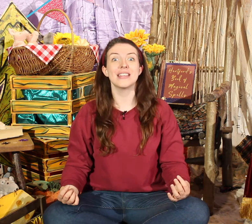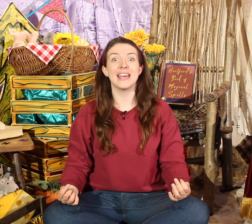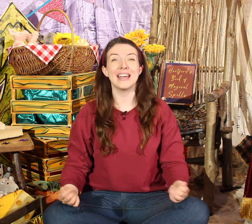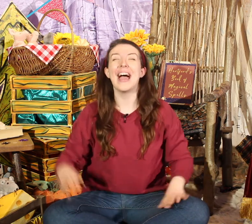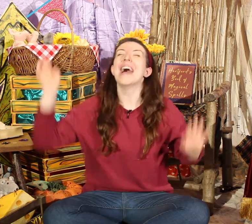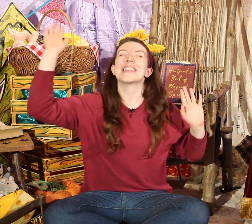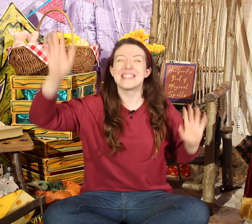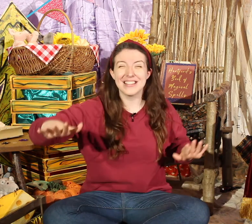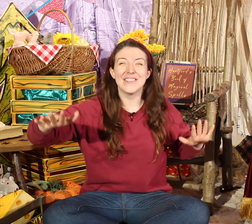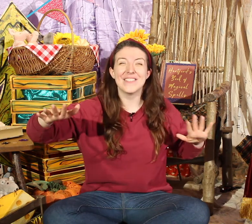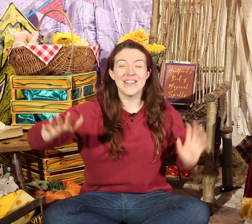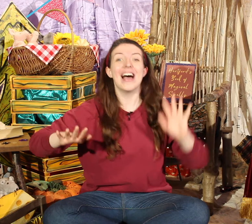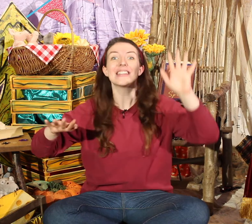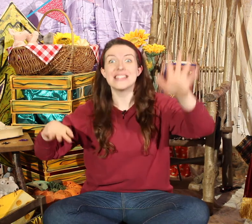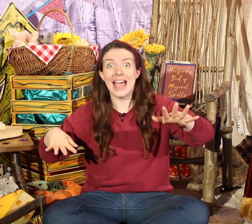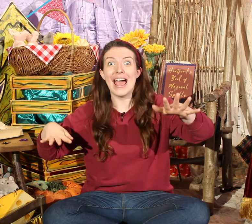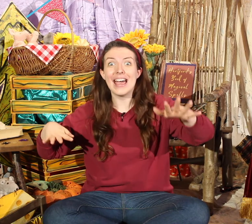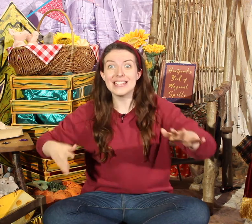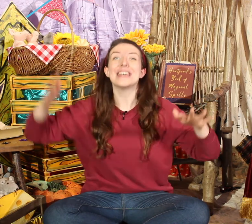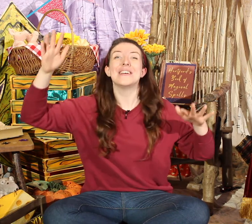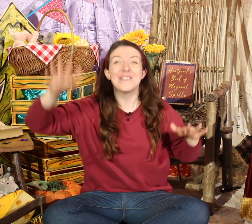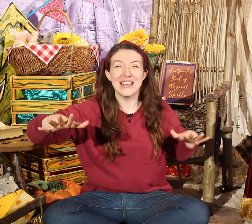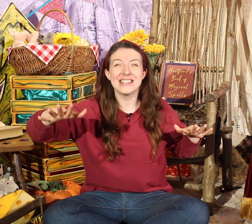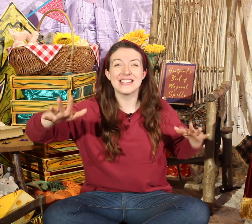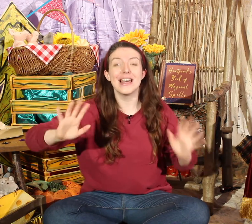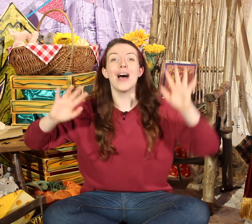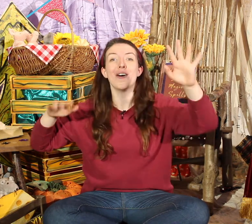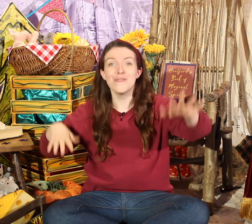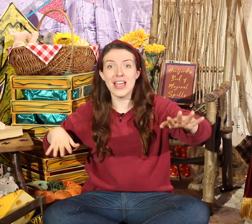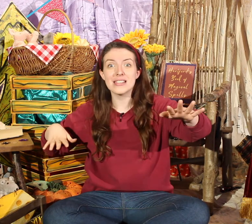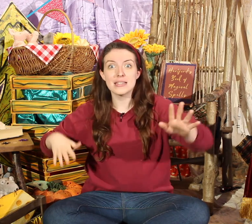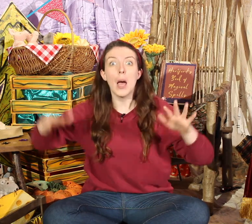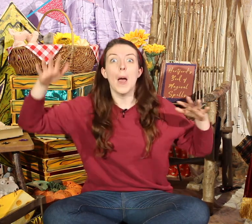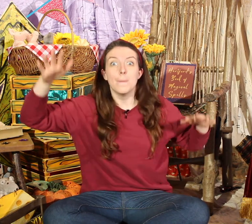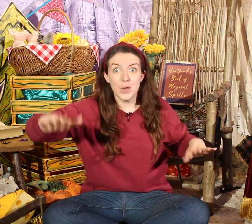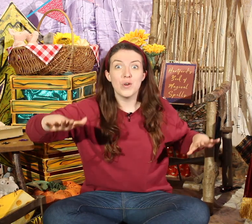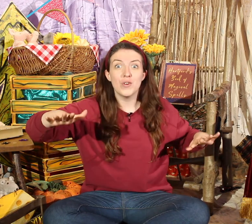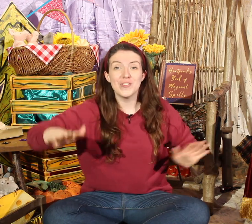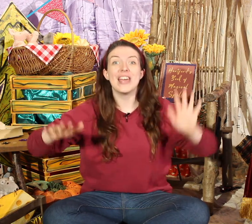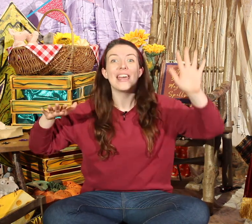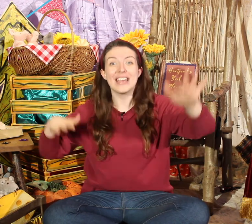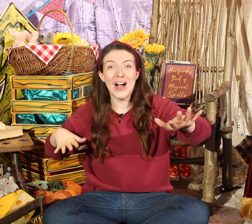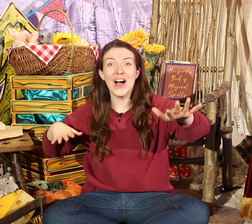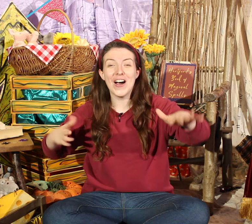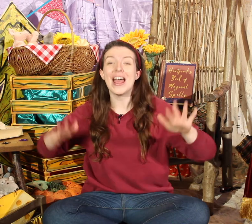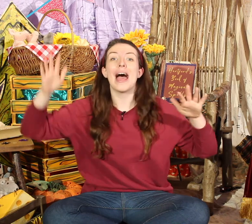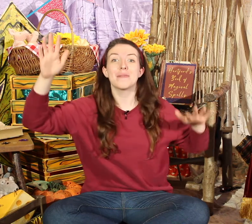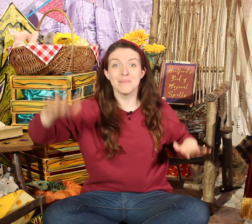singing, slow and steady wins the race, moving on at